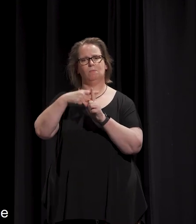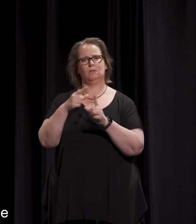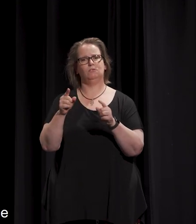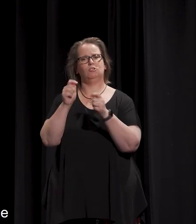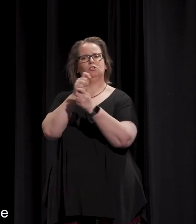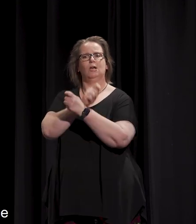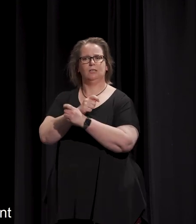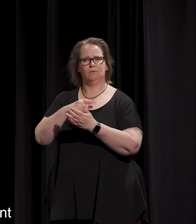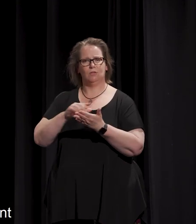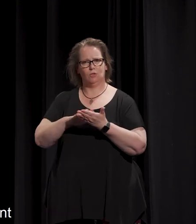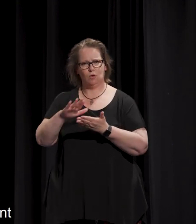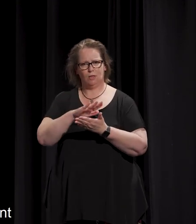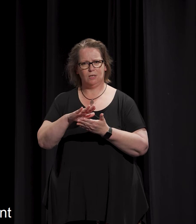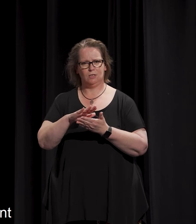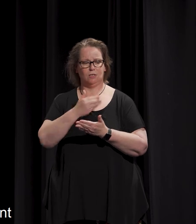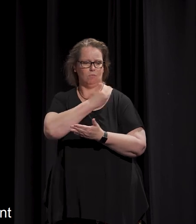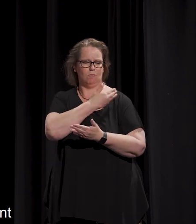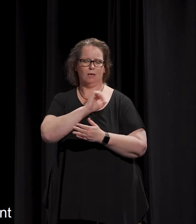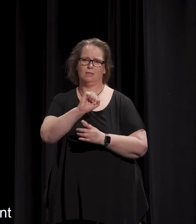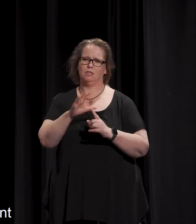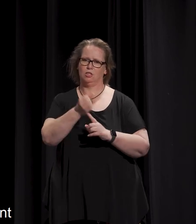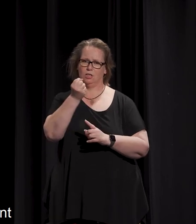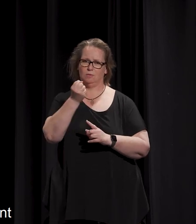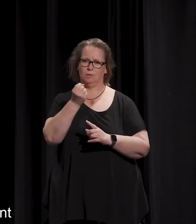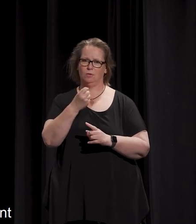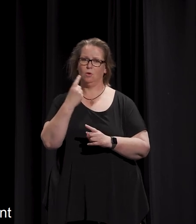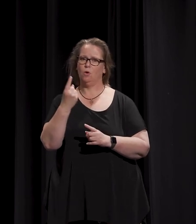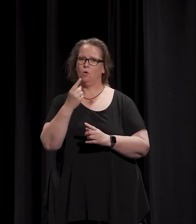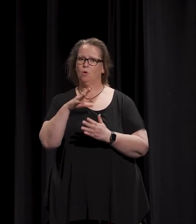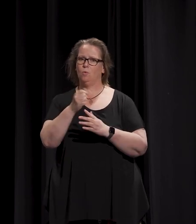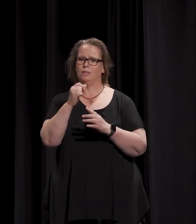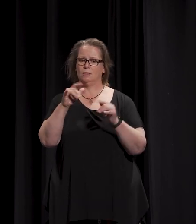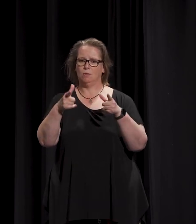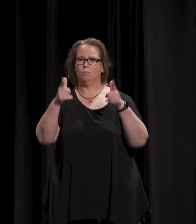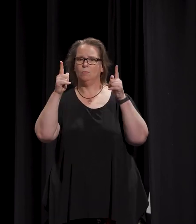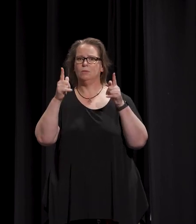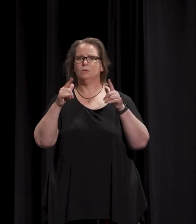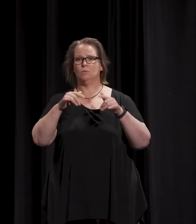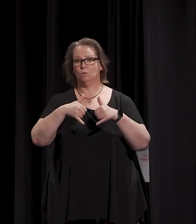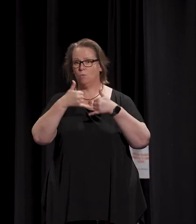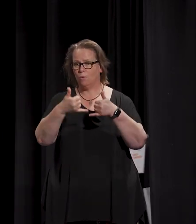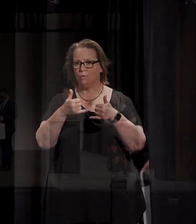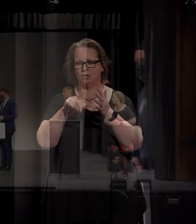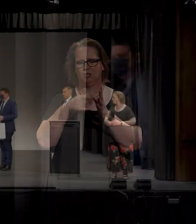proud of this student's individual achievements. The recipient of this year's Principal's Award is Jack Baker.